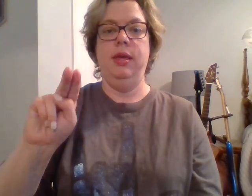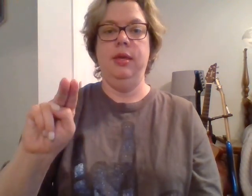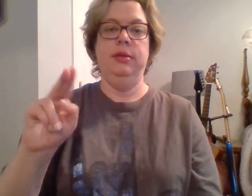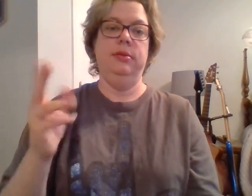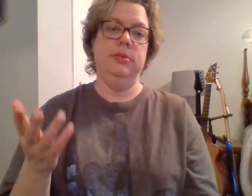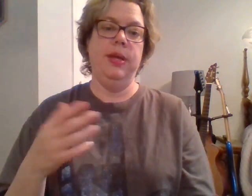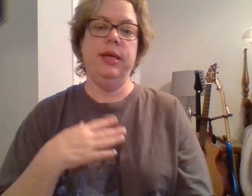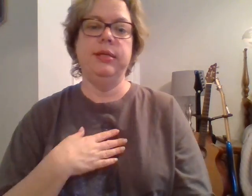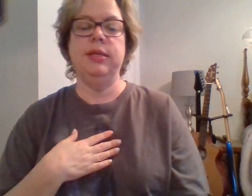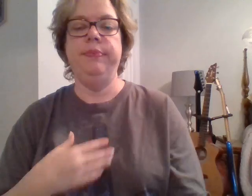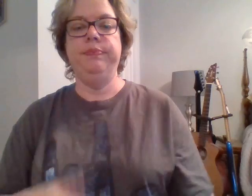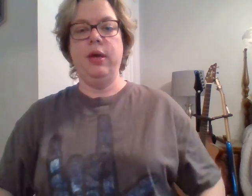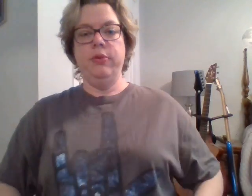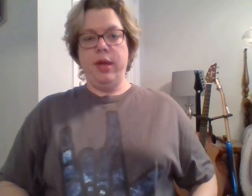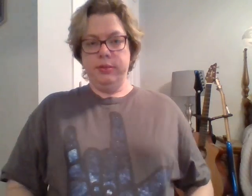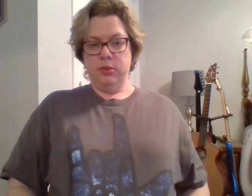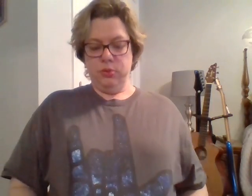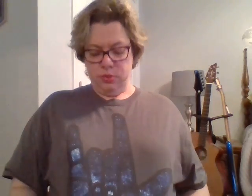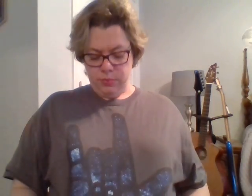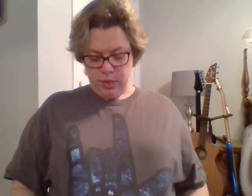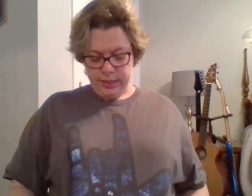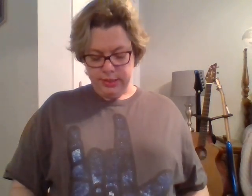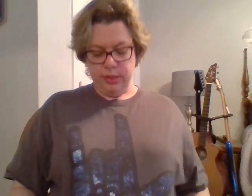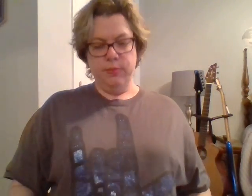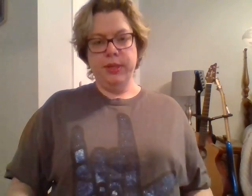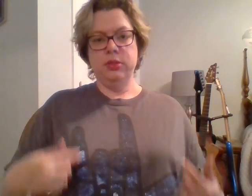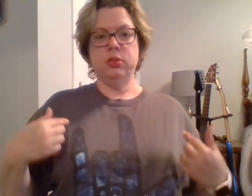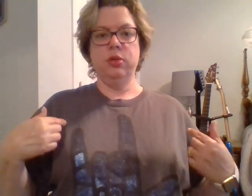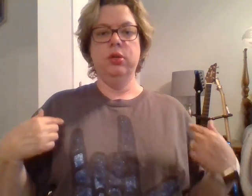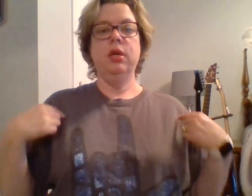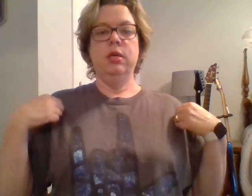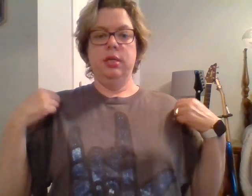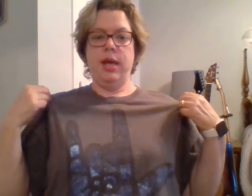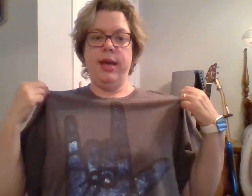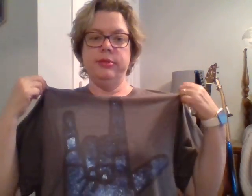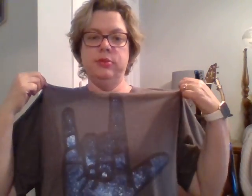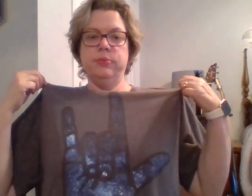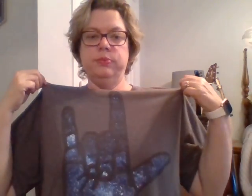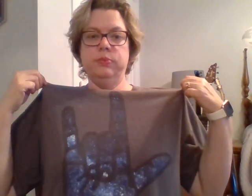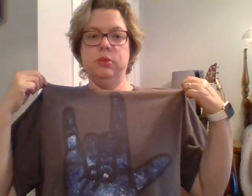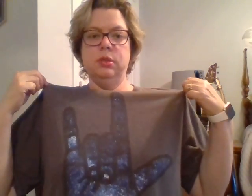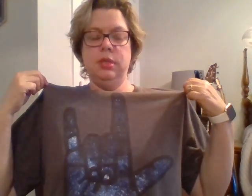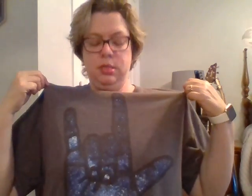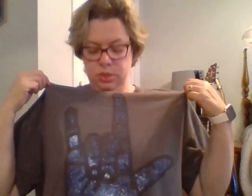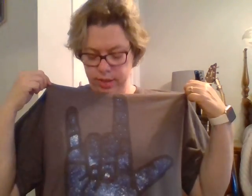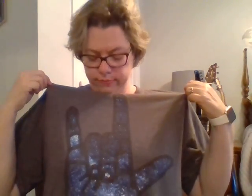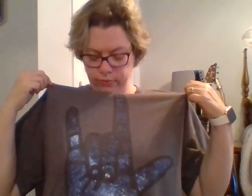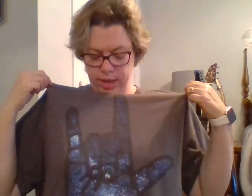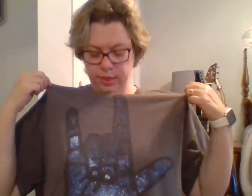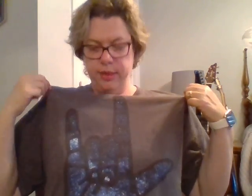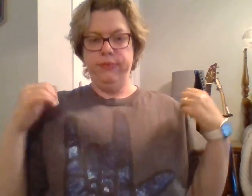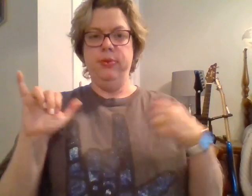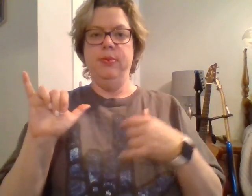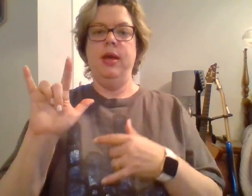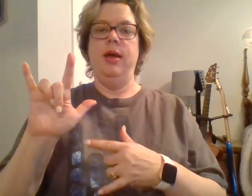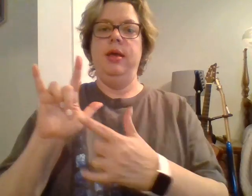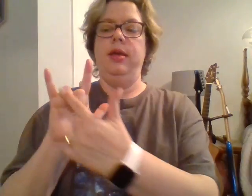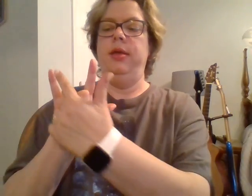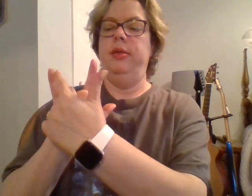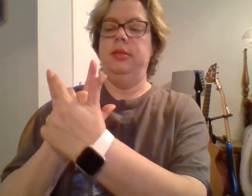M-C-L-E-A-N is my last name. Now, I'd tell you about this shirt. It has the shape for I love you. It's